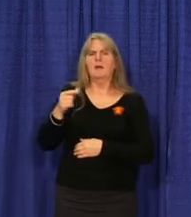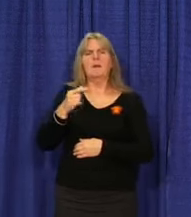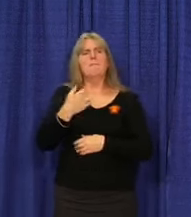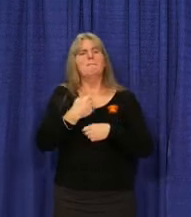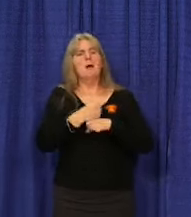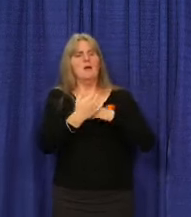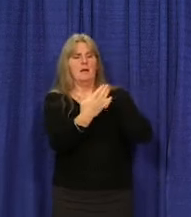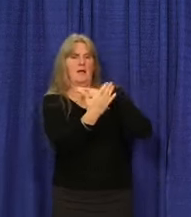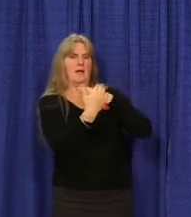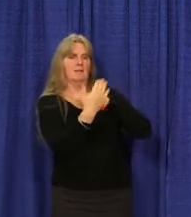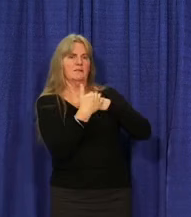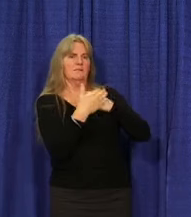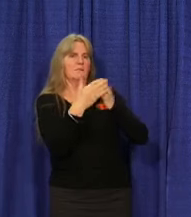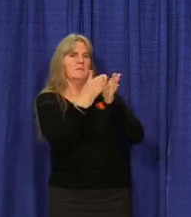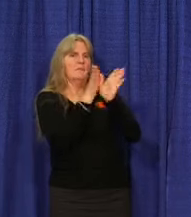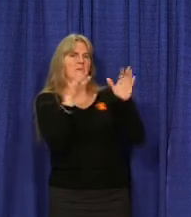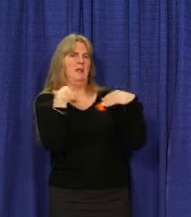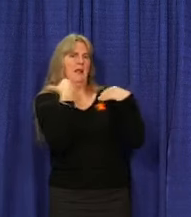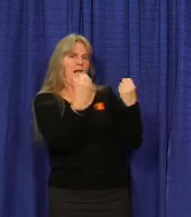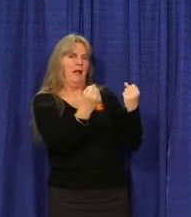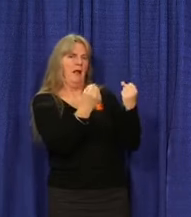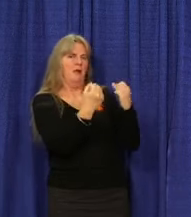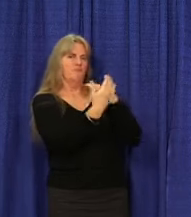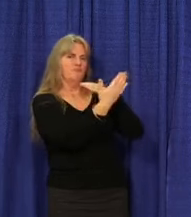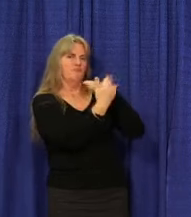comes from